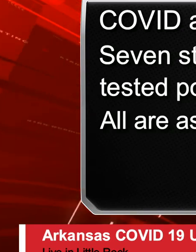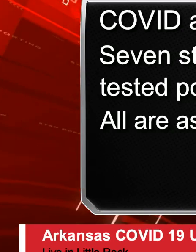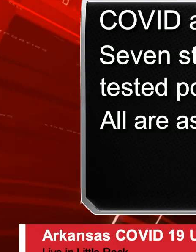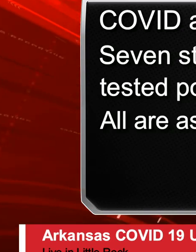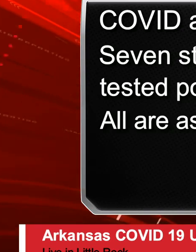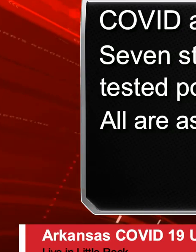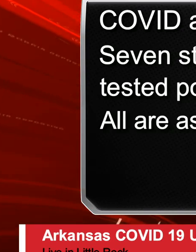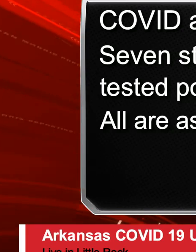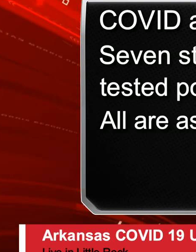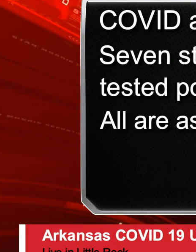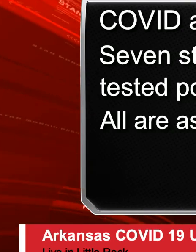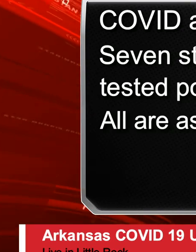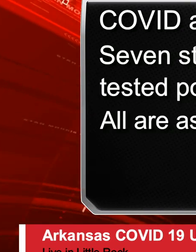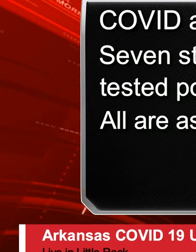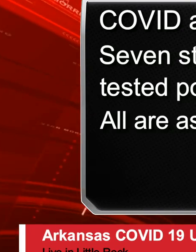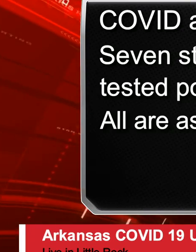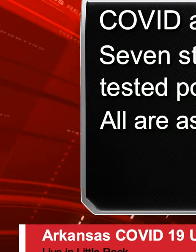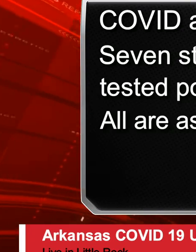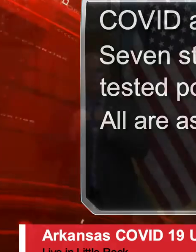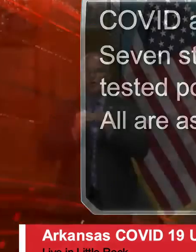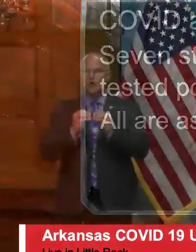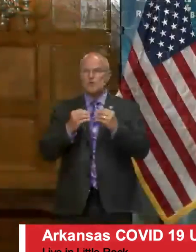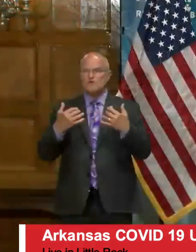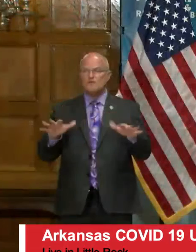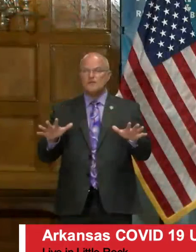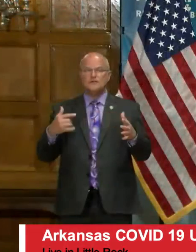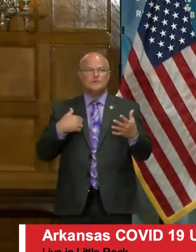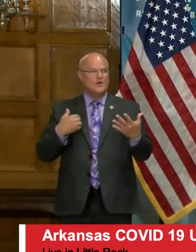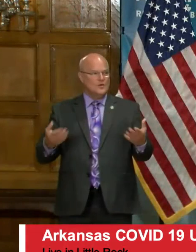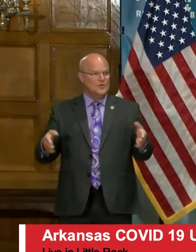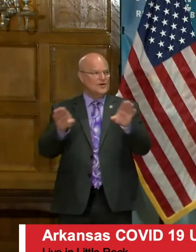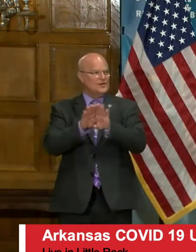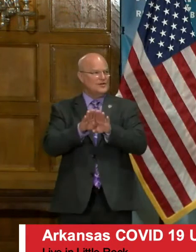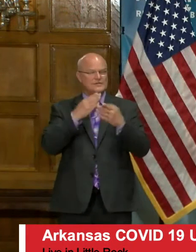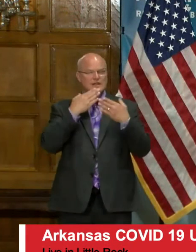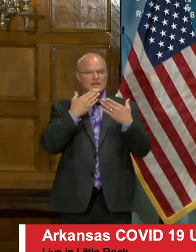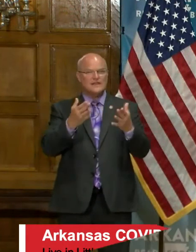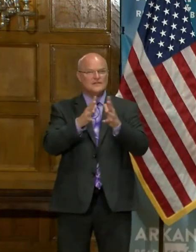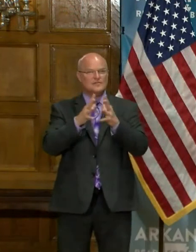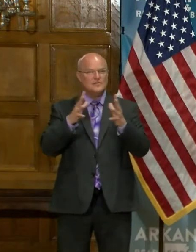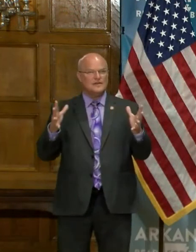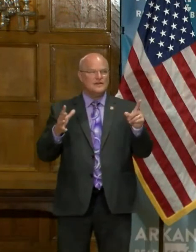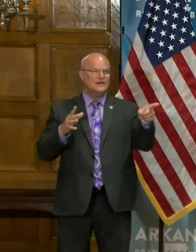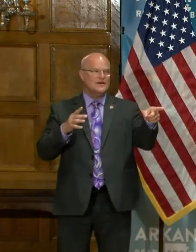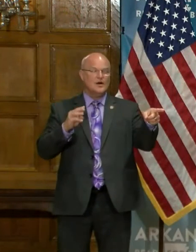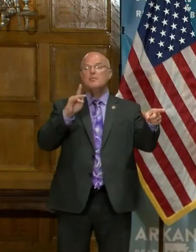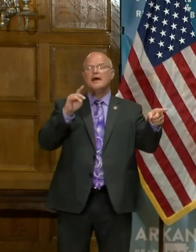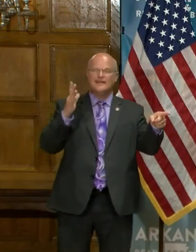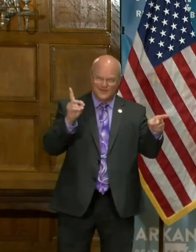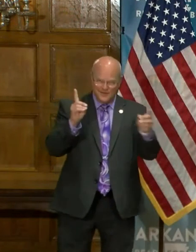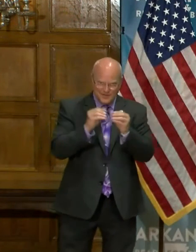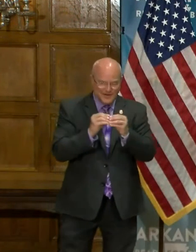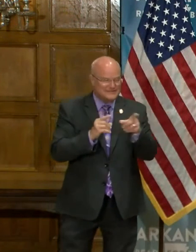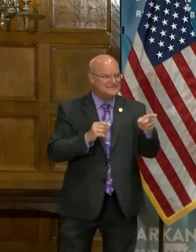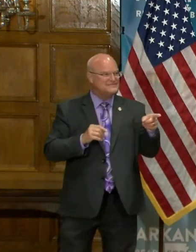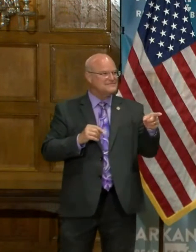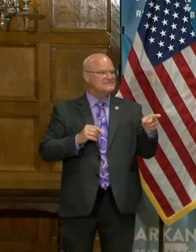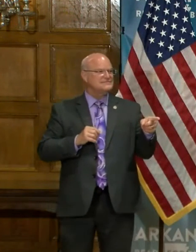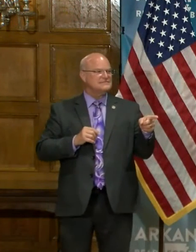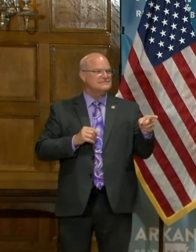All right, if there's nothing more, then we will call it a day. Thank you very much. And yes, Mike.